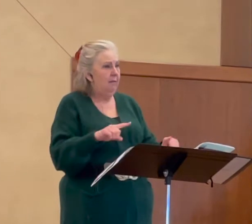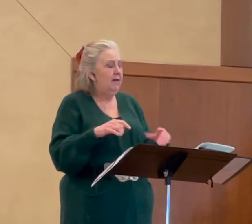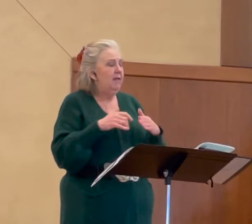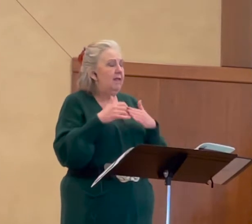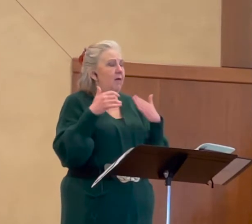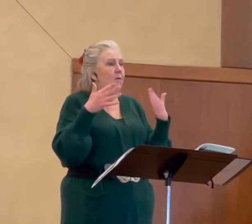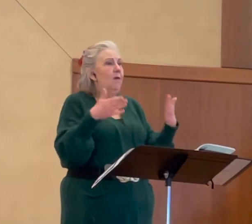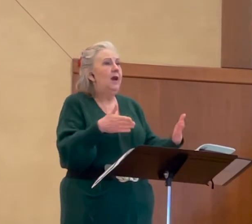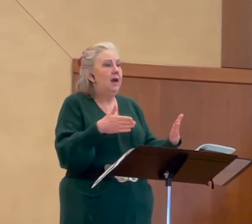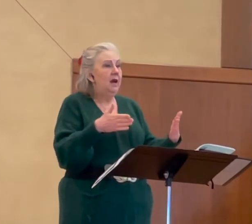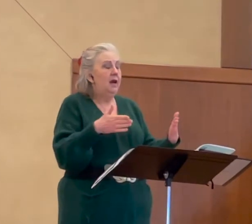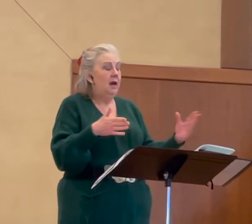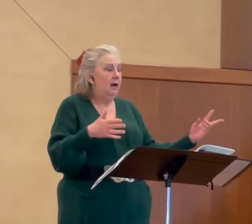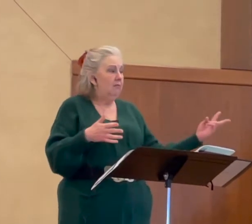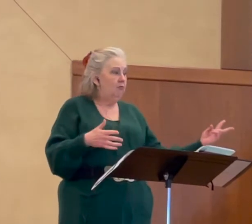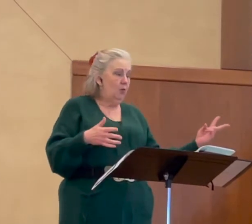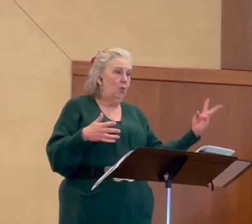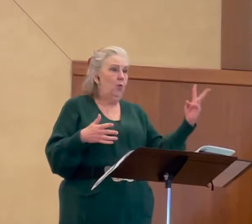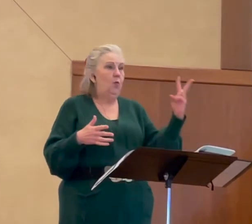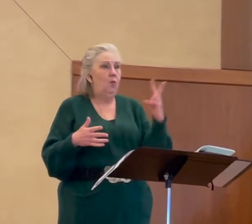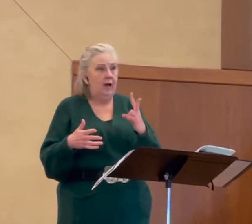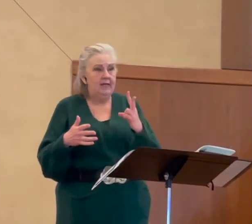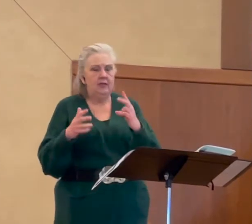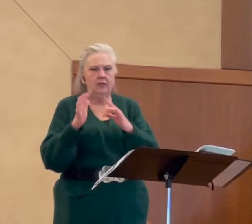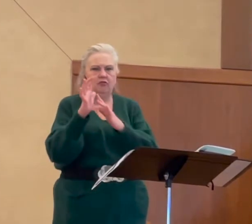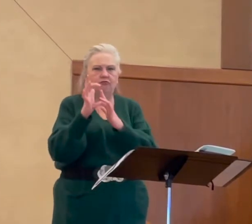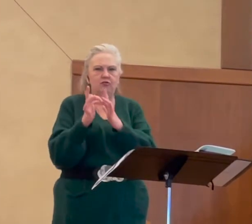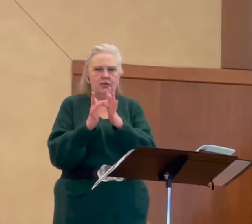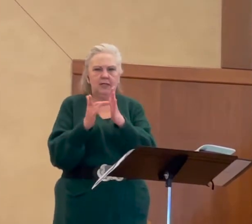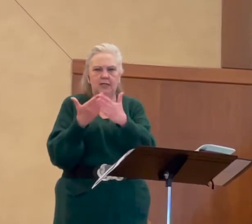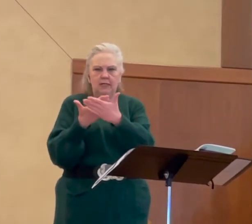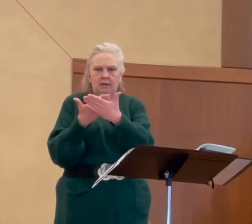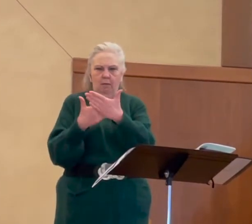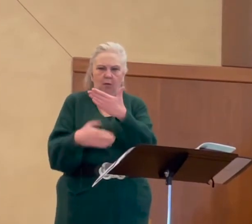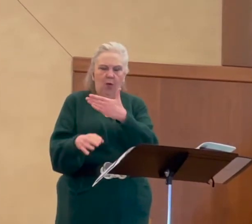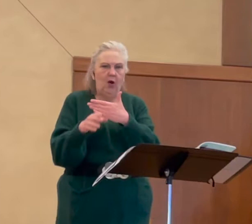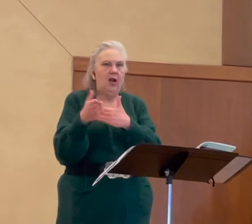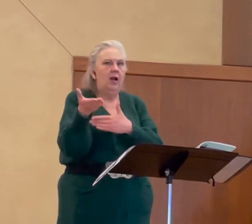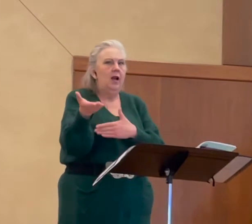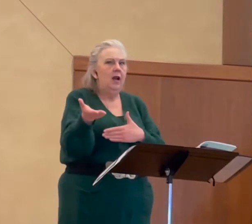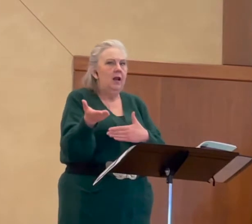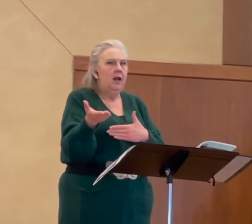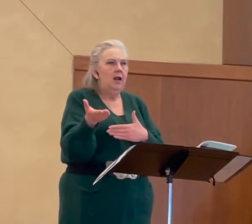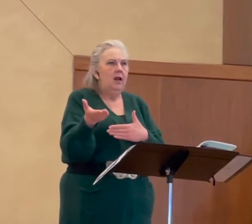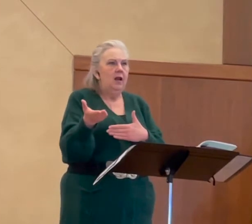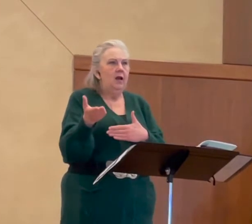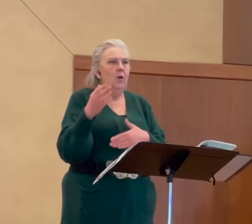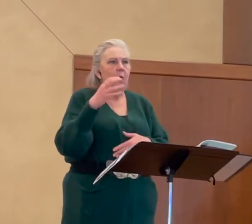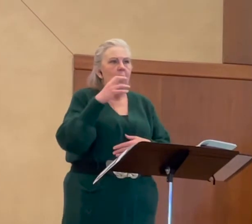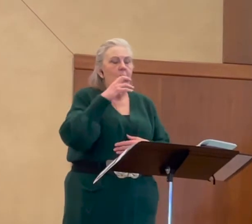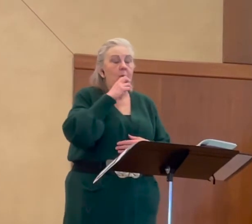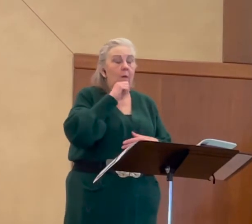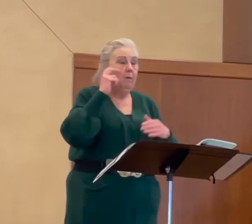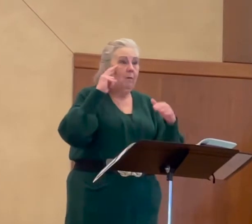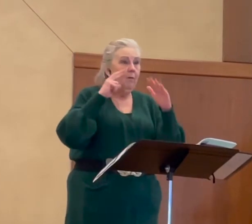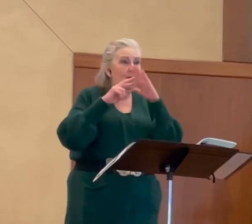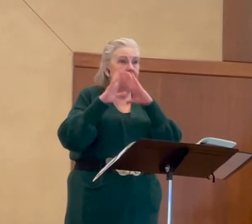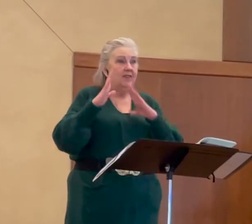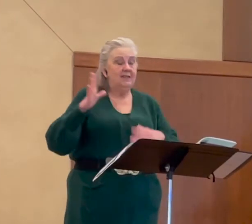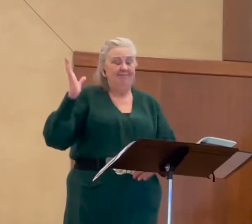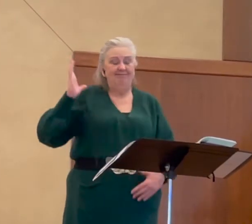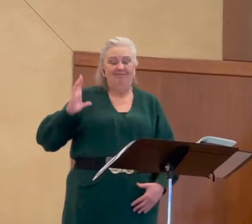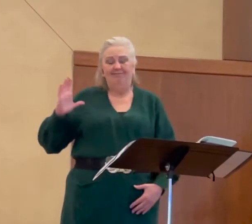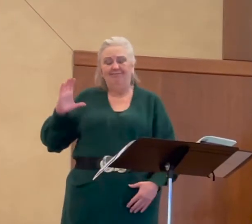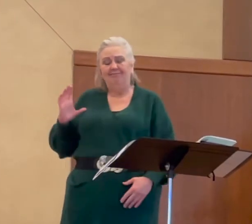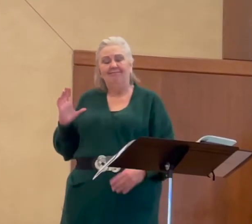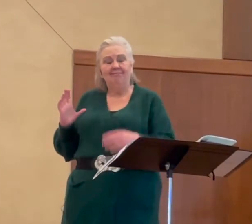they went, and Jesus was born where the prophets of old had said he would be, in